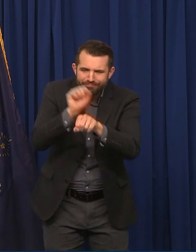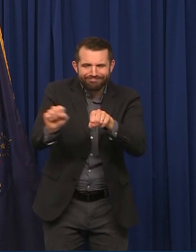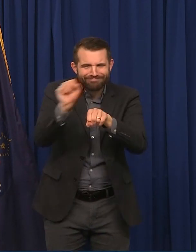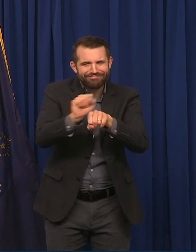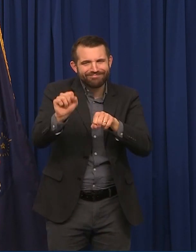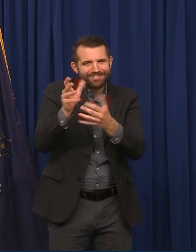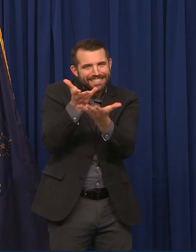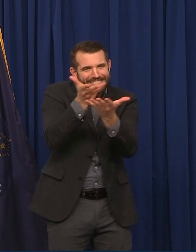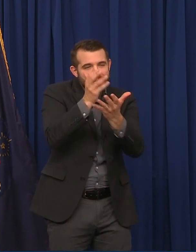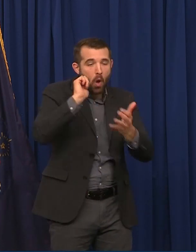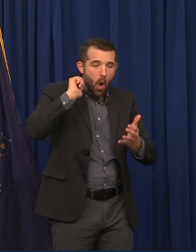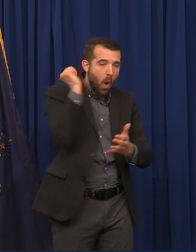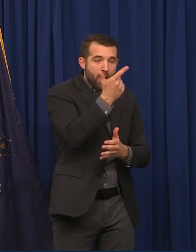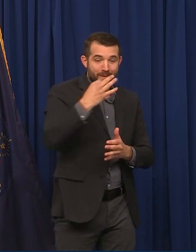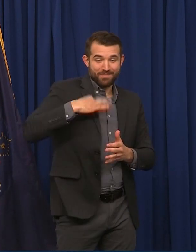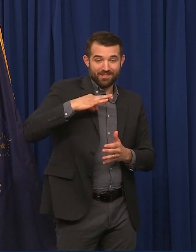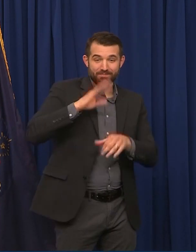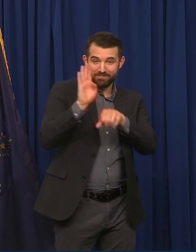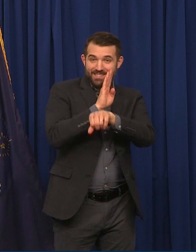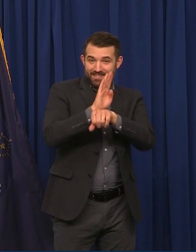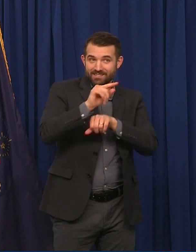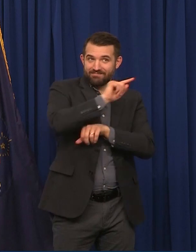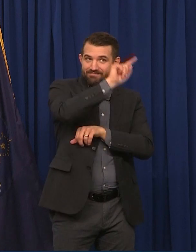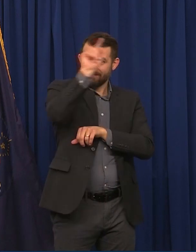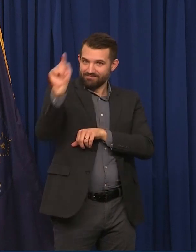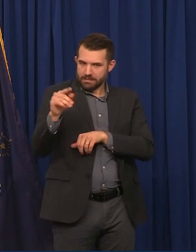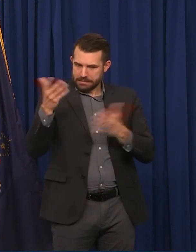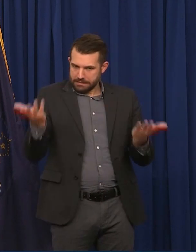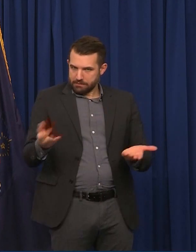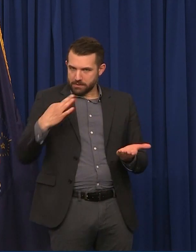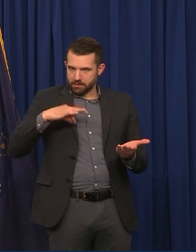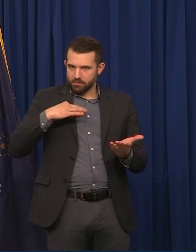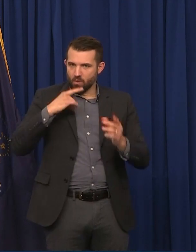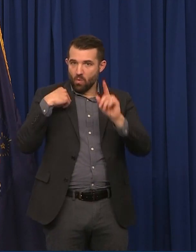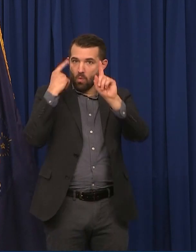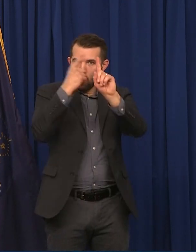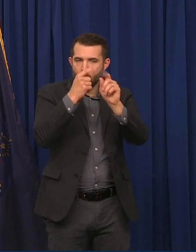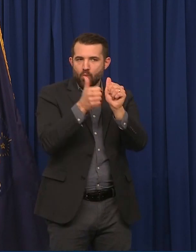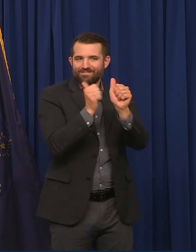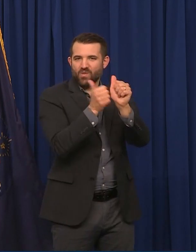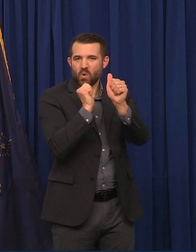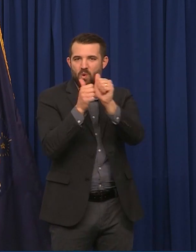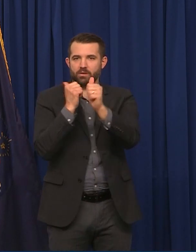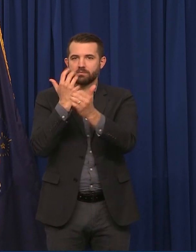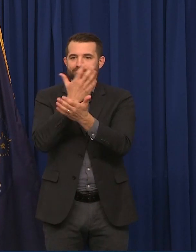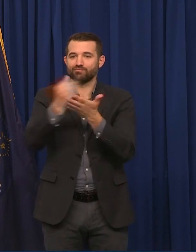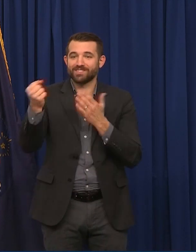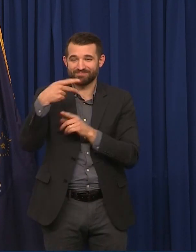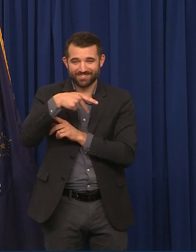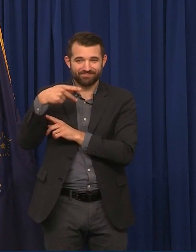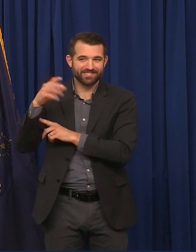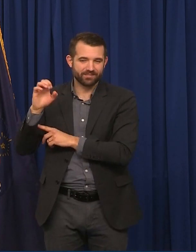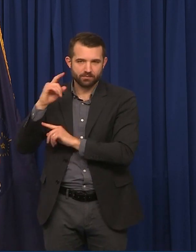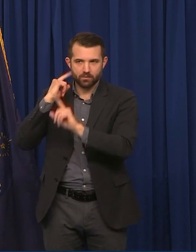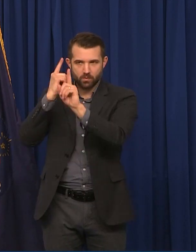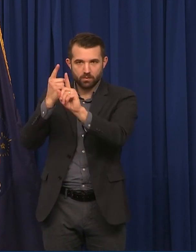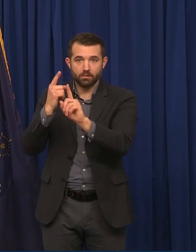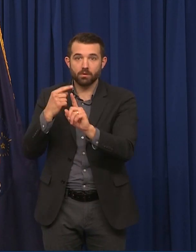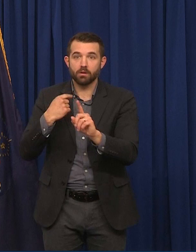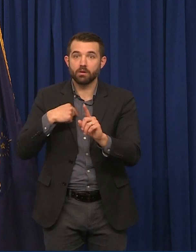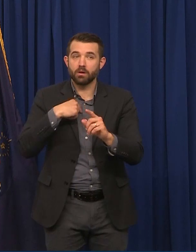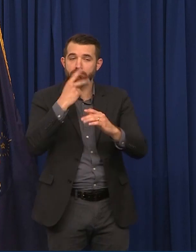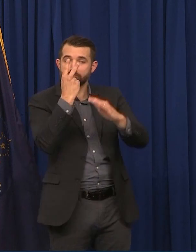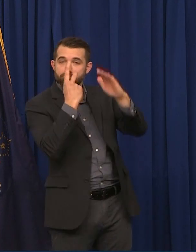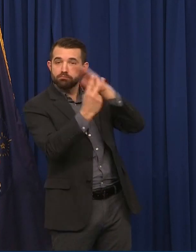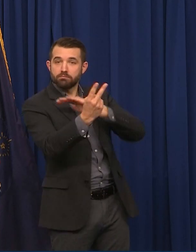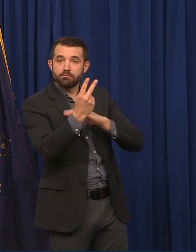that you mentioned, Bill, of being completely stocked out. We're taking these projections as far into the future as we can to try to